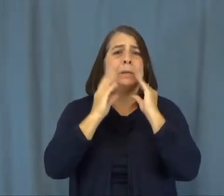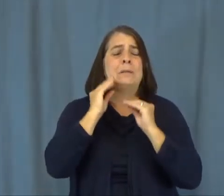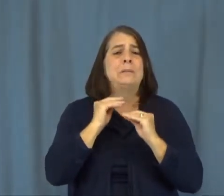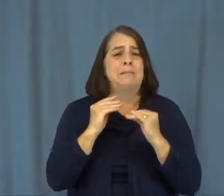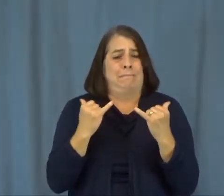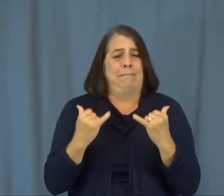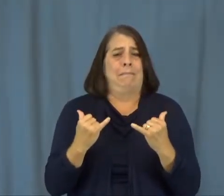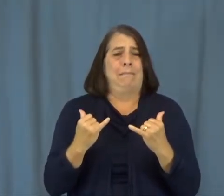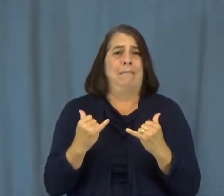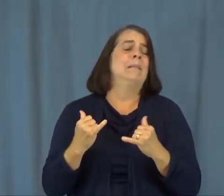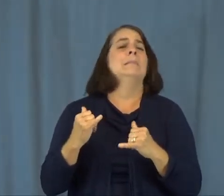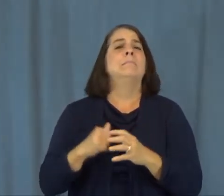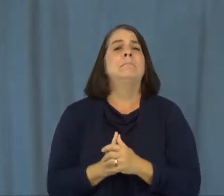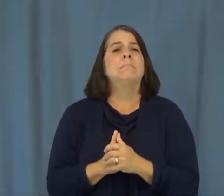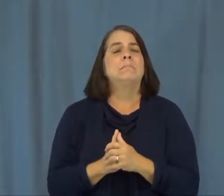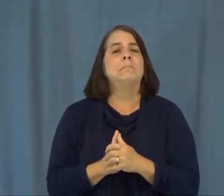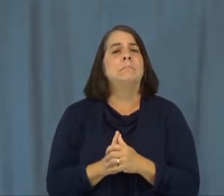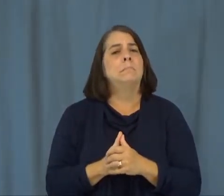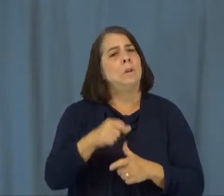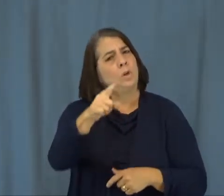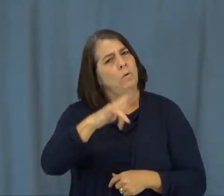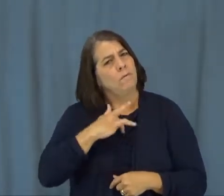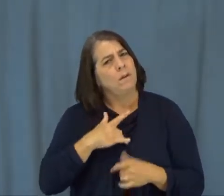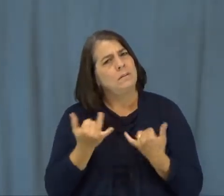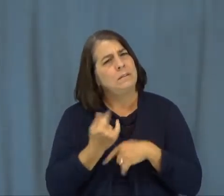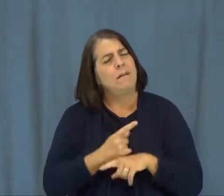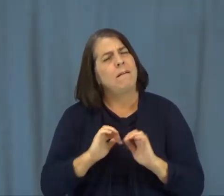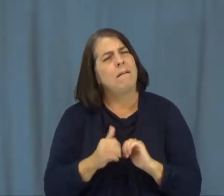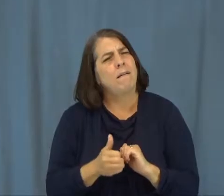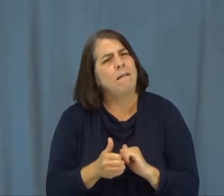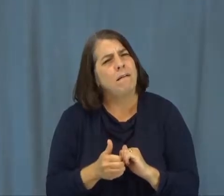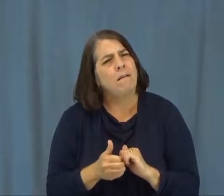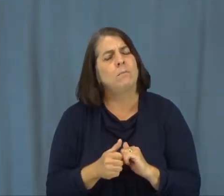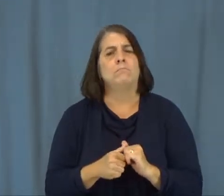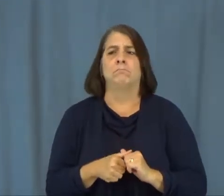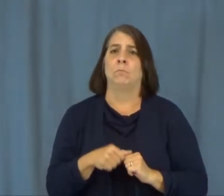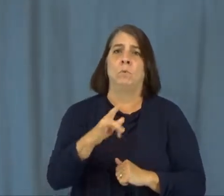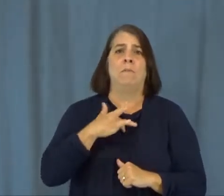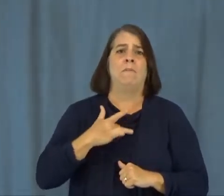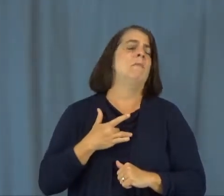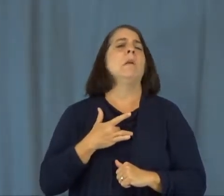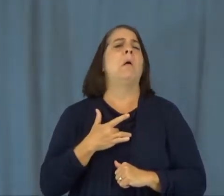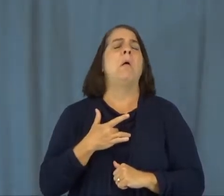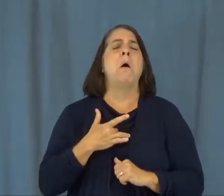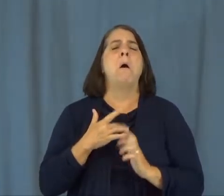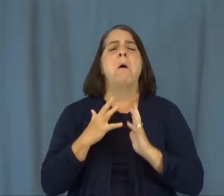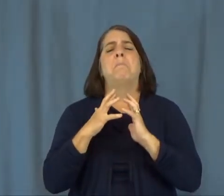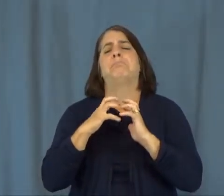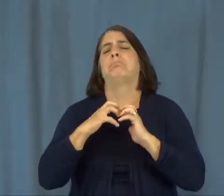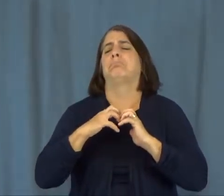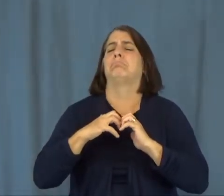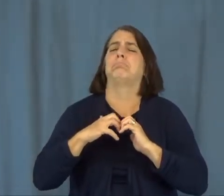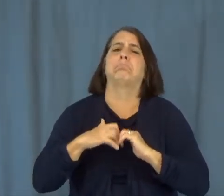do you feel a little bruised and broken do you feel like you have